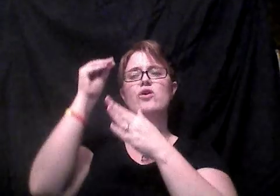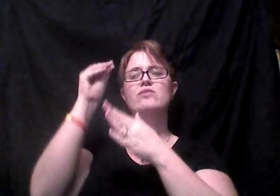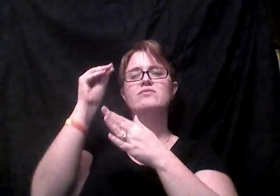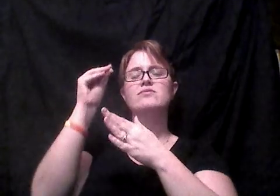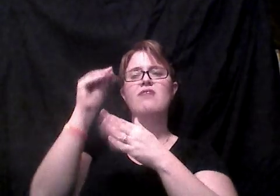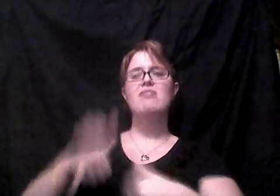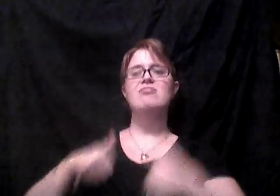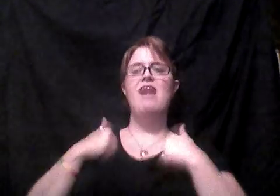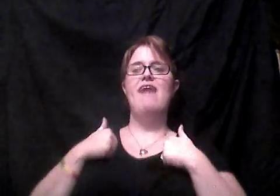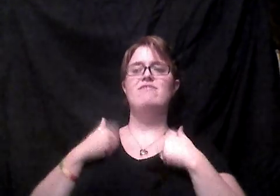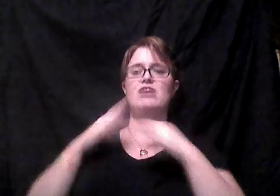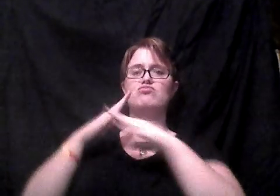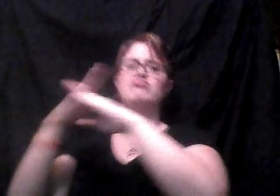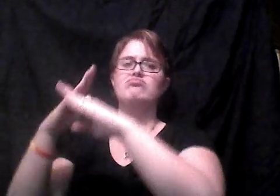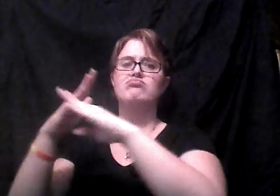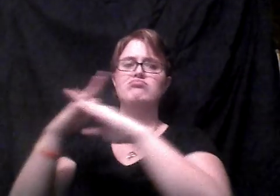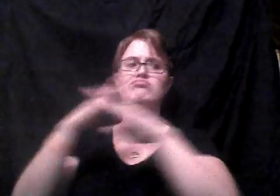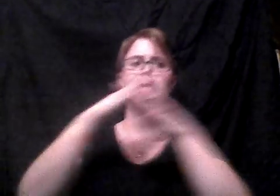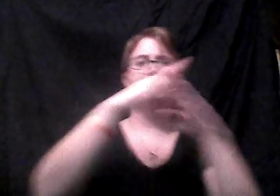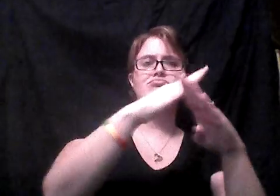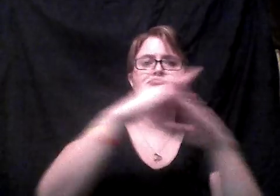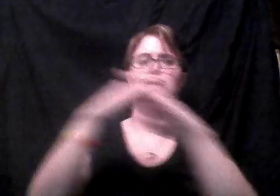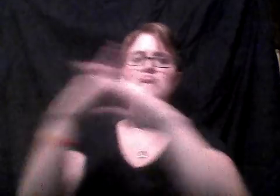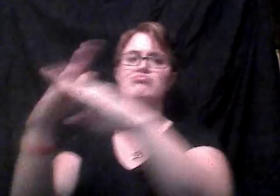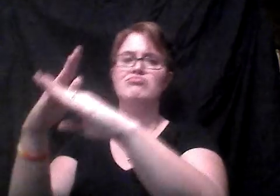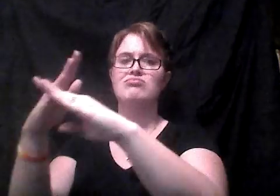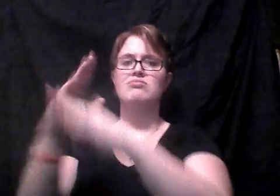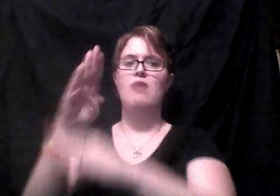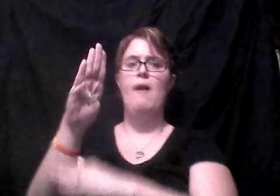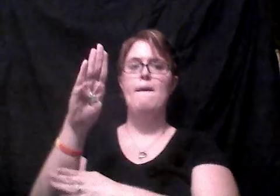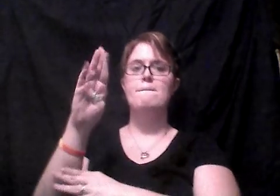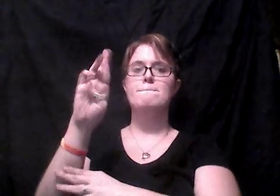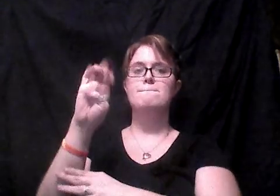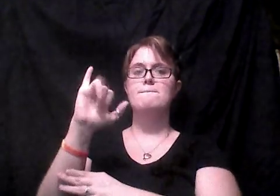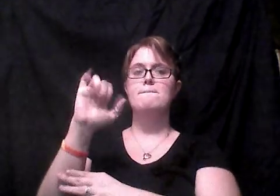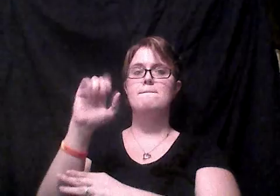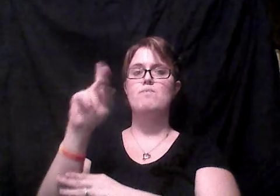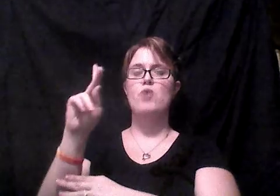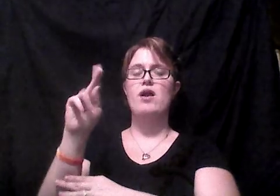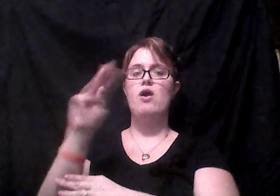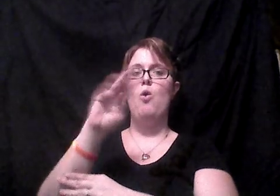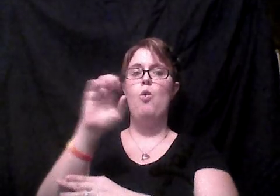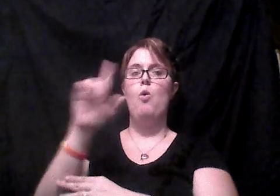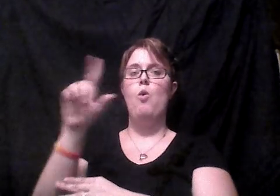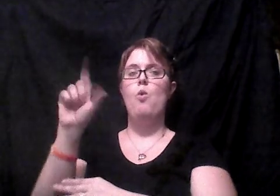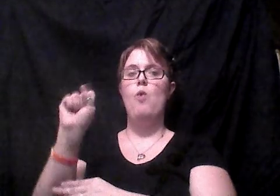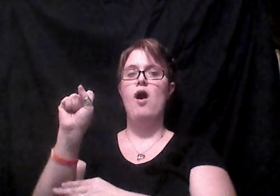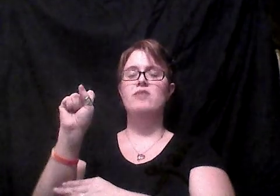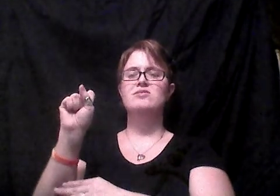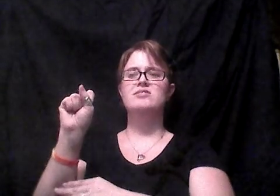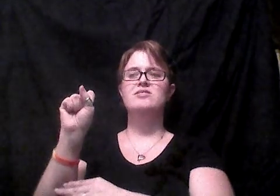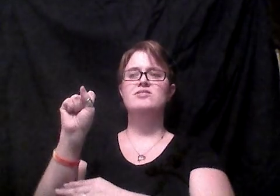us out. They are there to give us a way to show how much we want it. If you're going to have childhood dreams, I recommend you have good